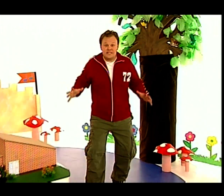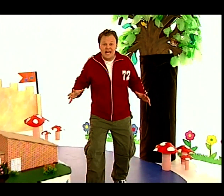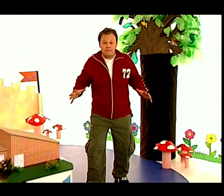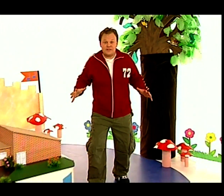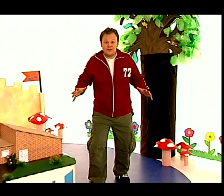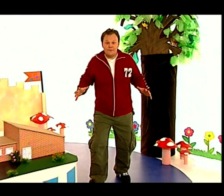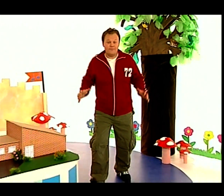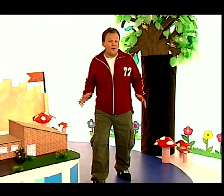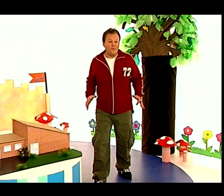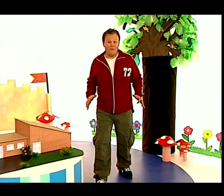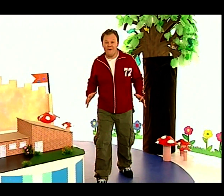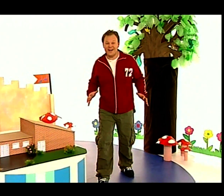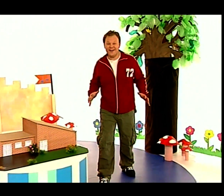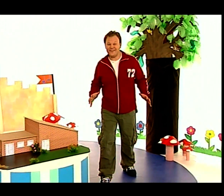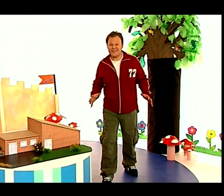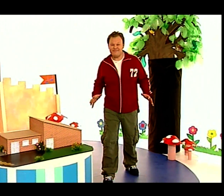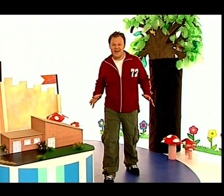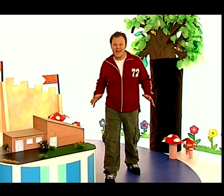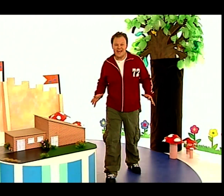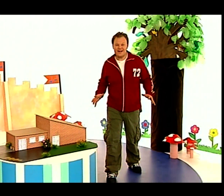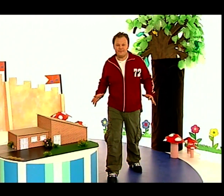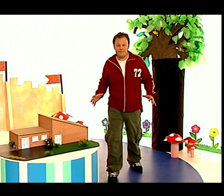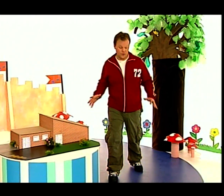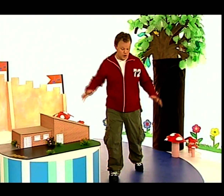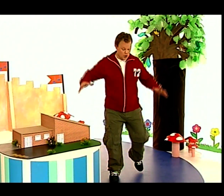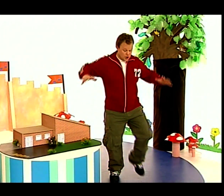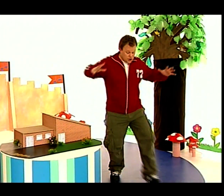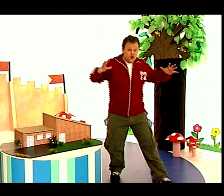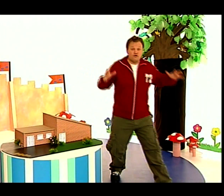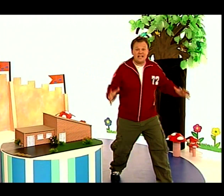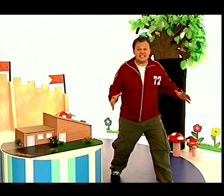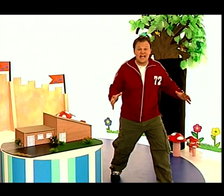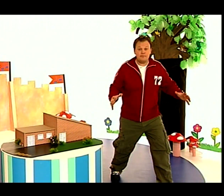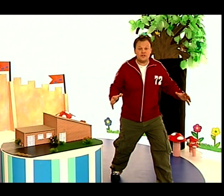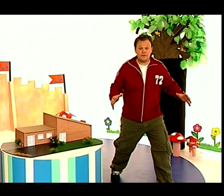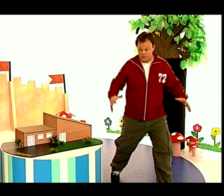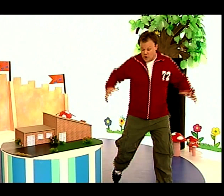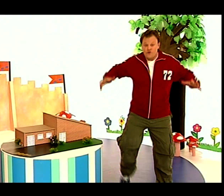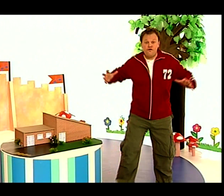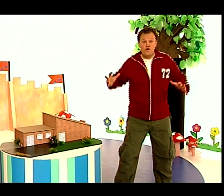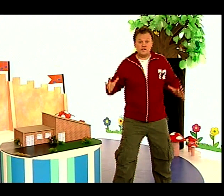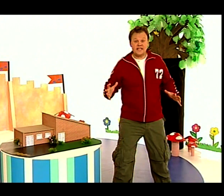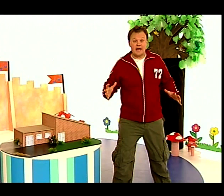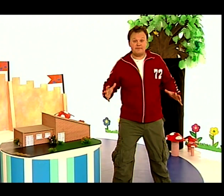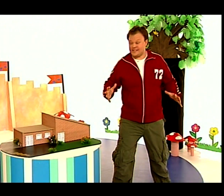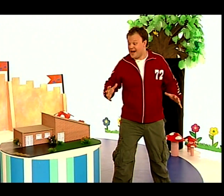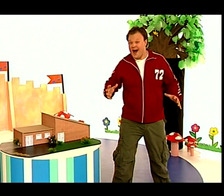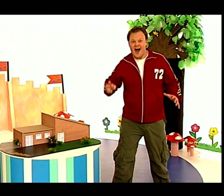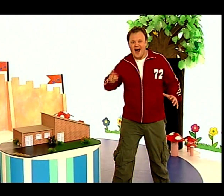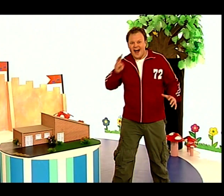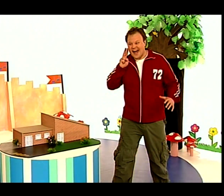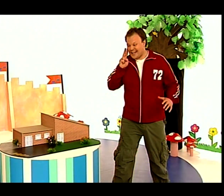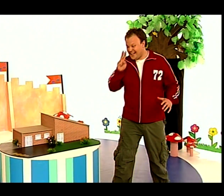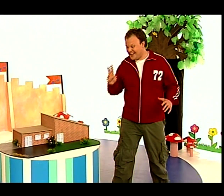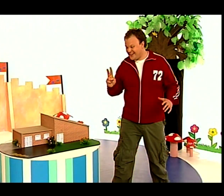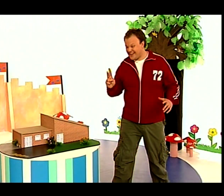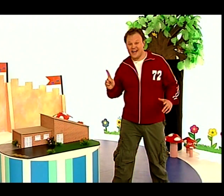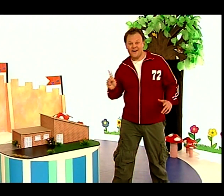steps, walk along with me. Three steps, four steps, and look what